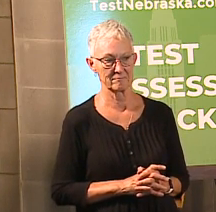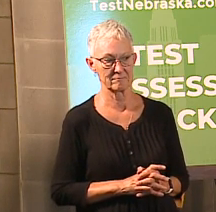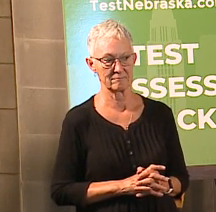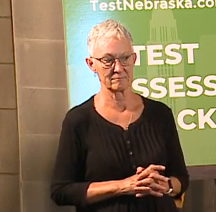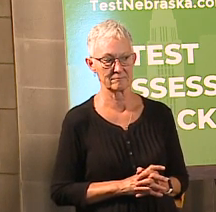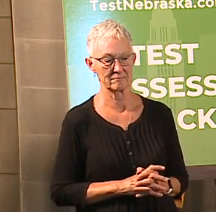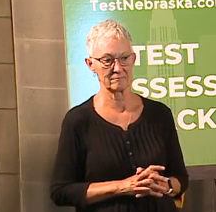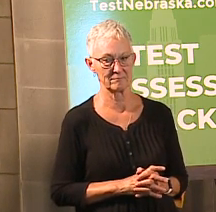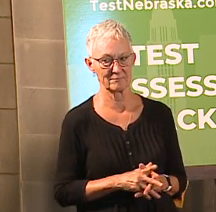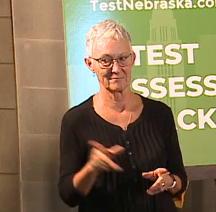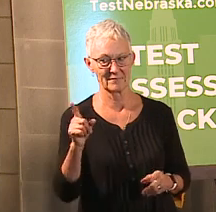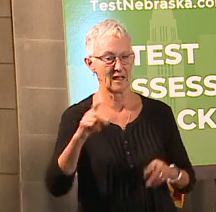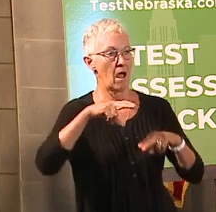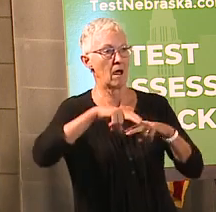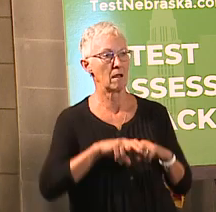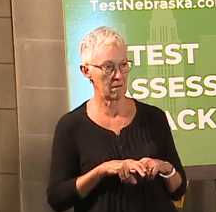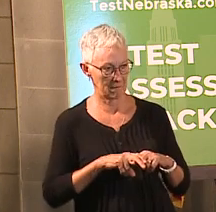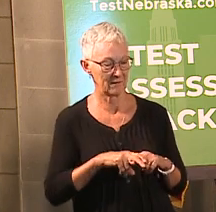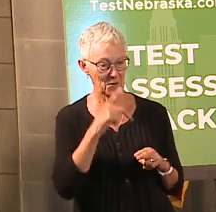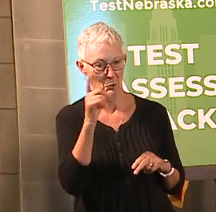And Z's like, good, I don't have to go up there again.